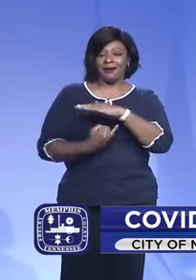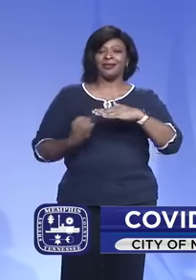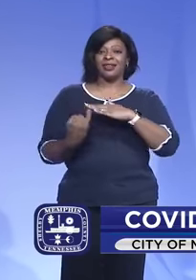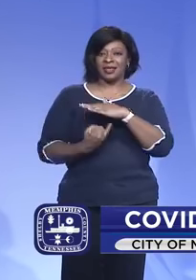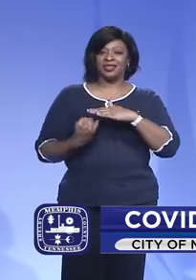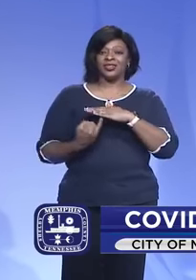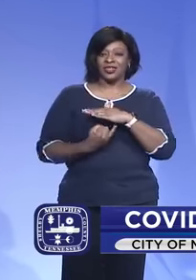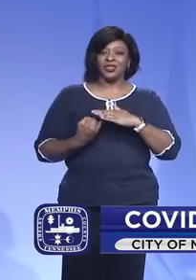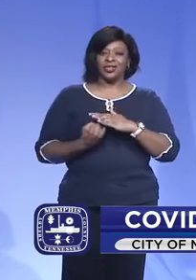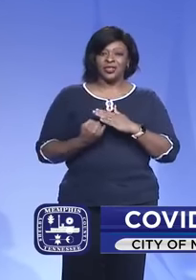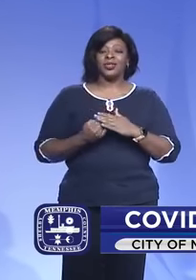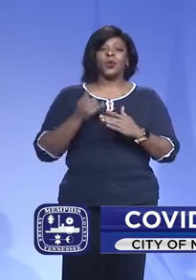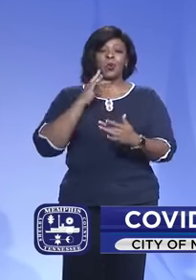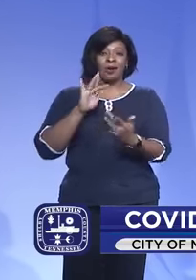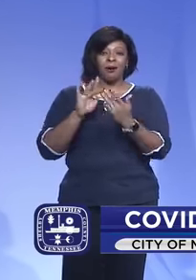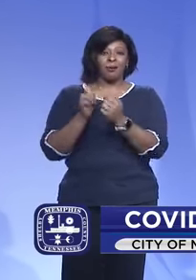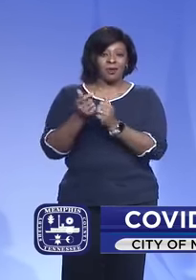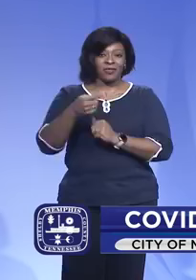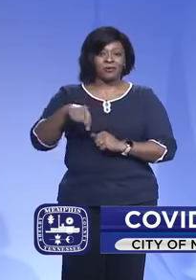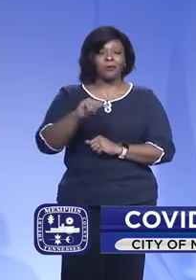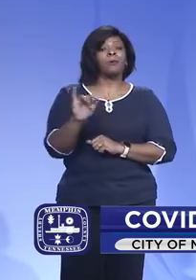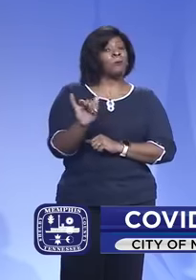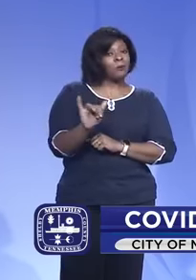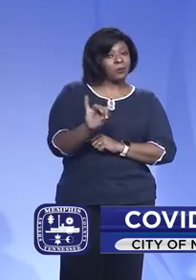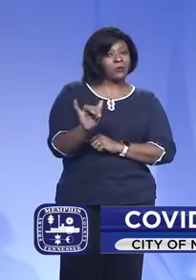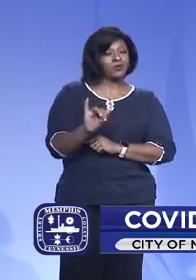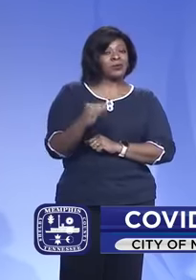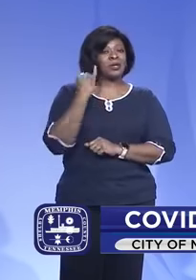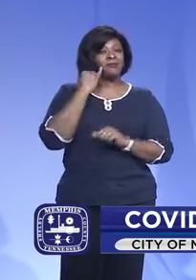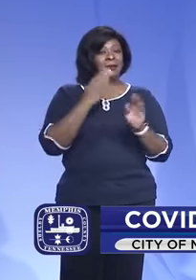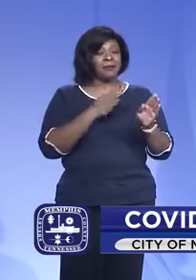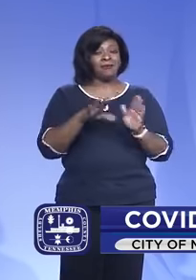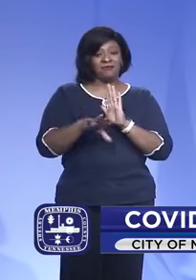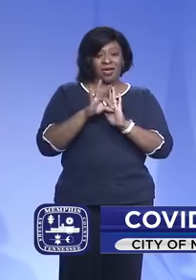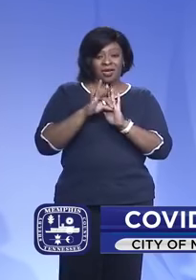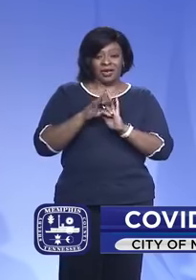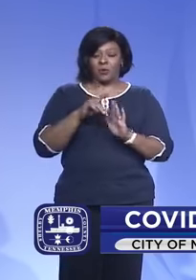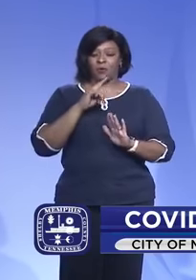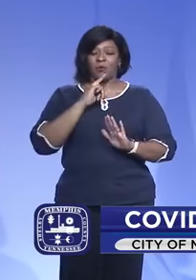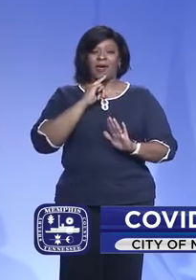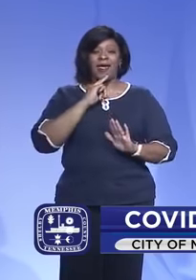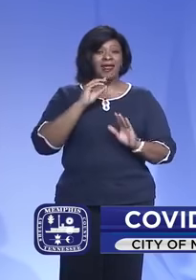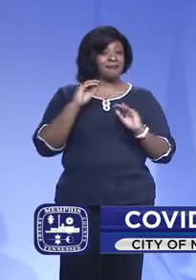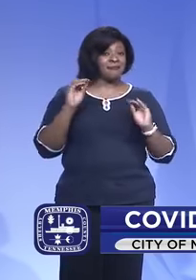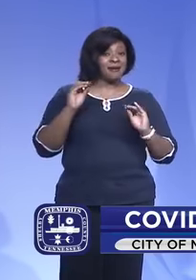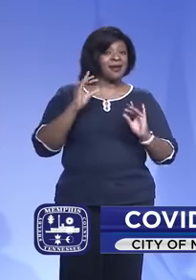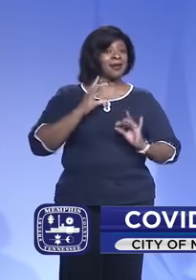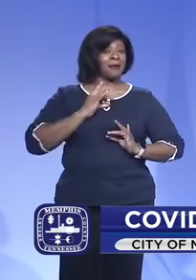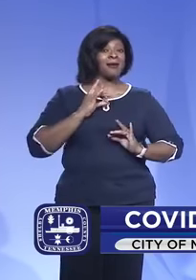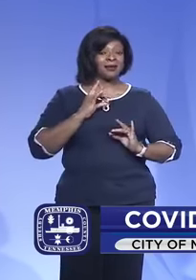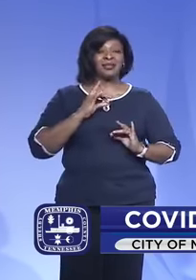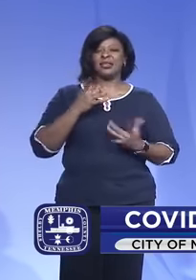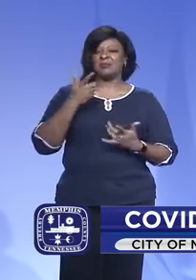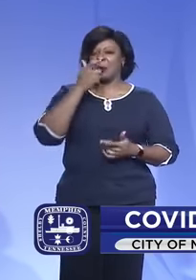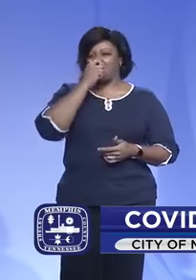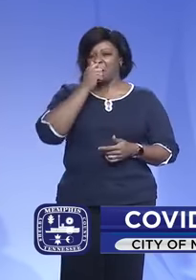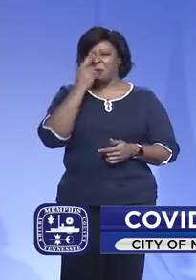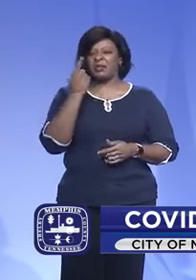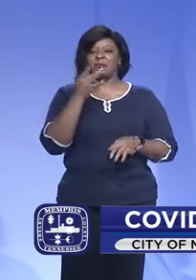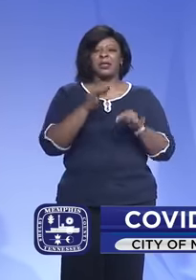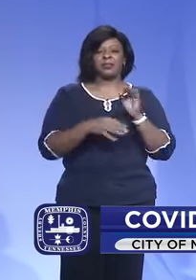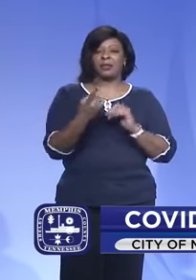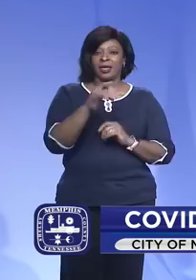isolation. We'll be in touch with you. But also, if you find out that you tested negative and you're okay, it was just a cold, it was something